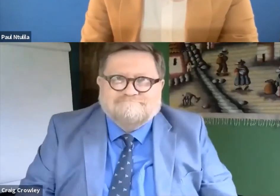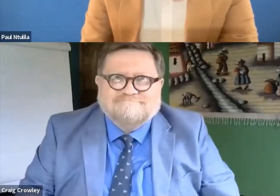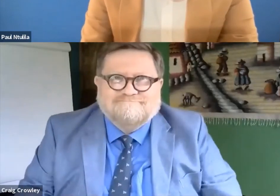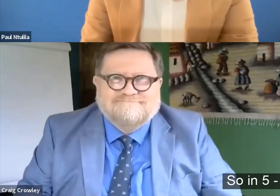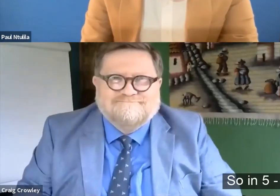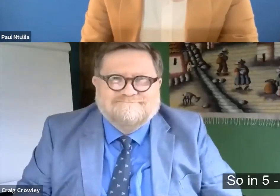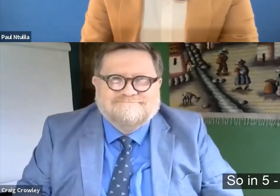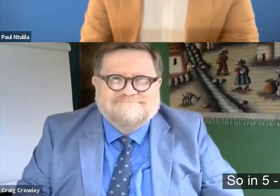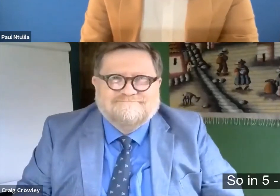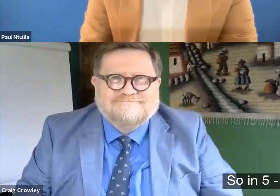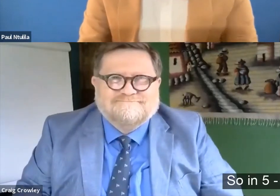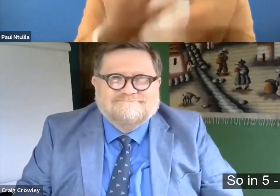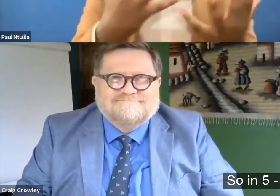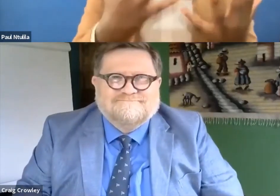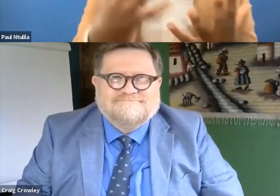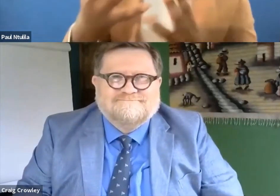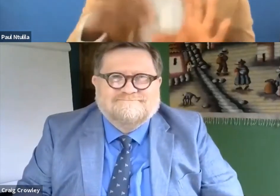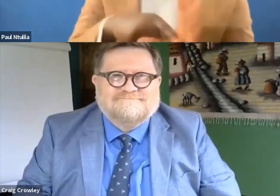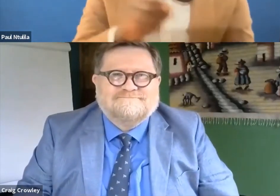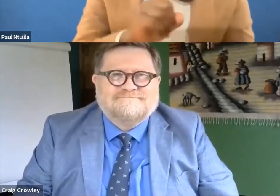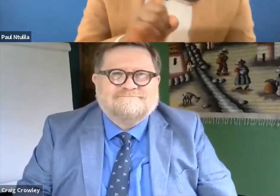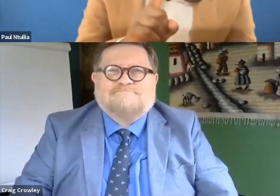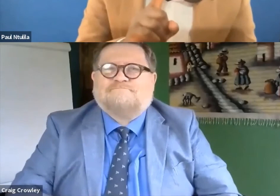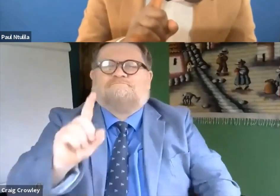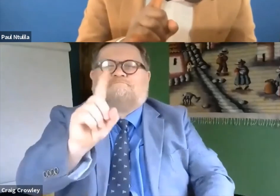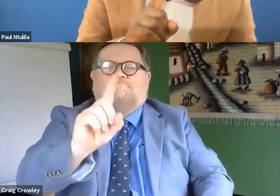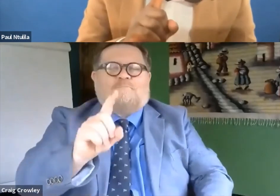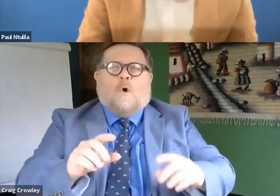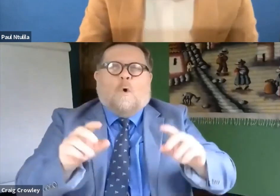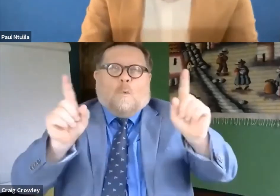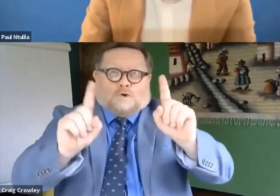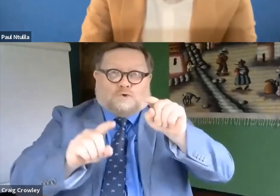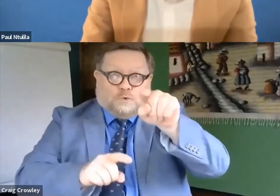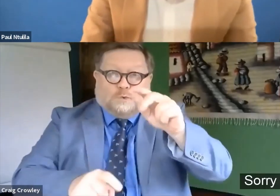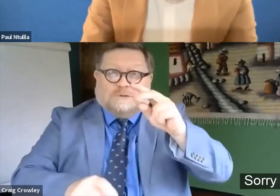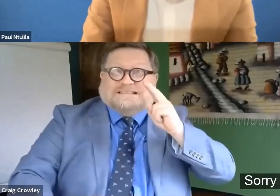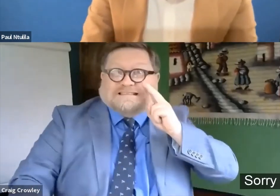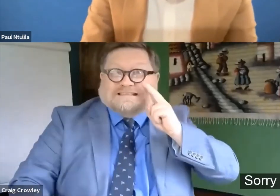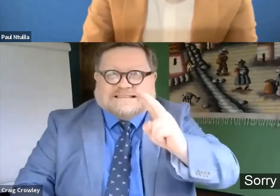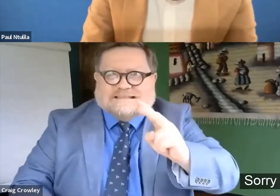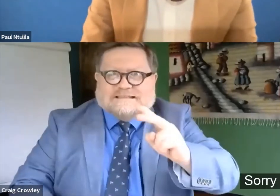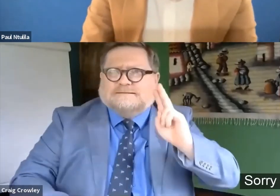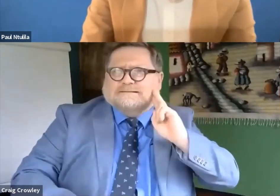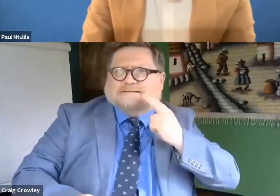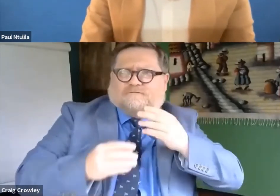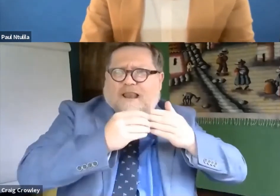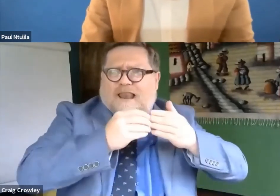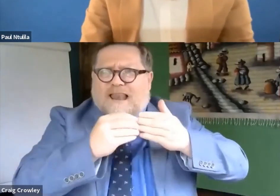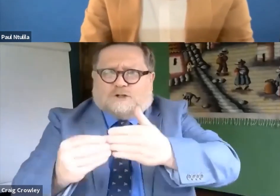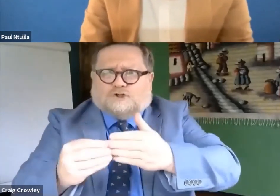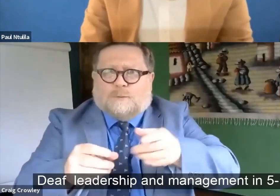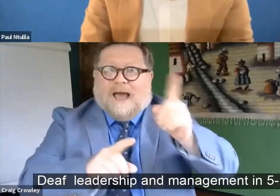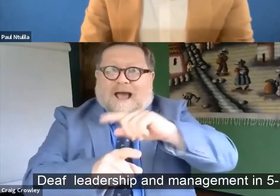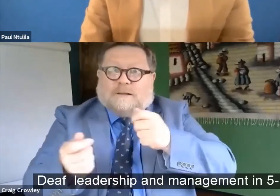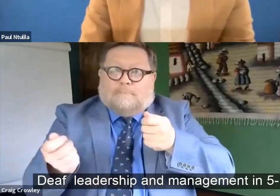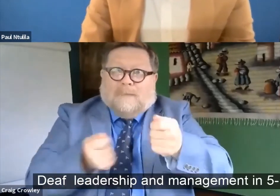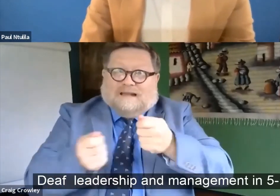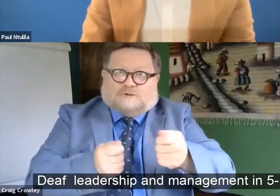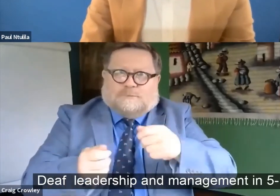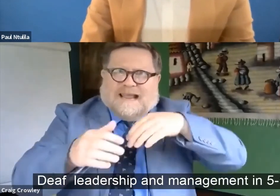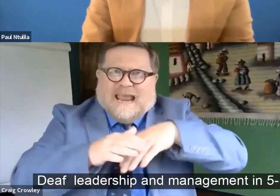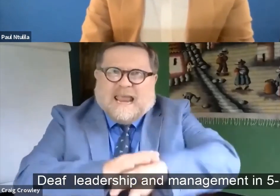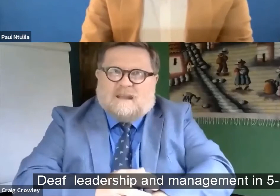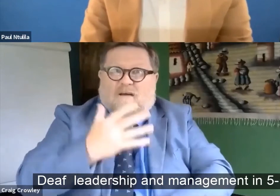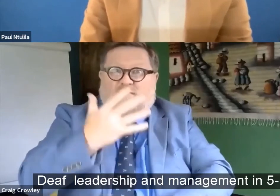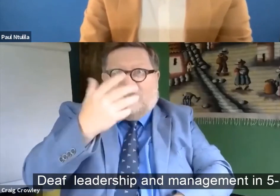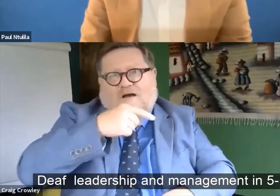So in 5-10 years, where do you think your leader will go? Sorry. What? Sorry? So deaf